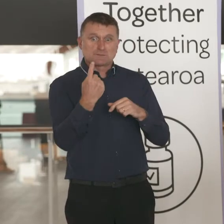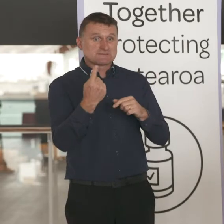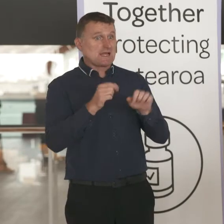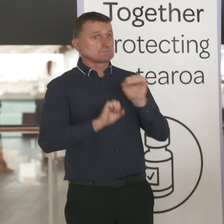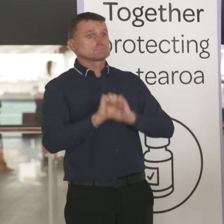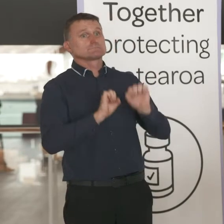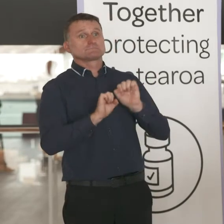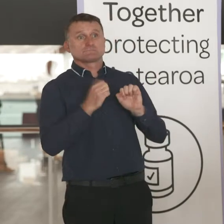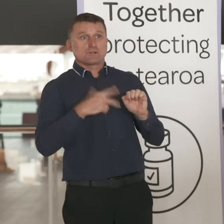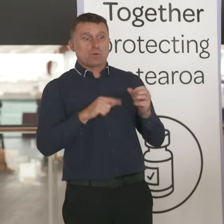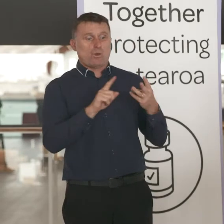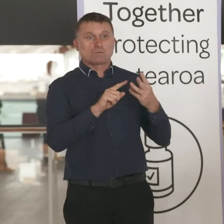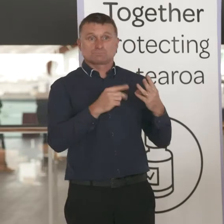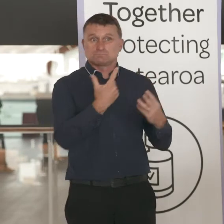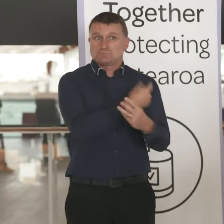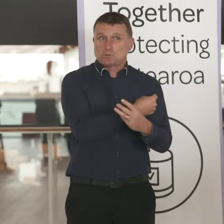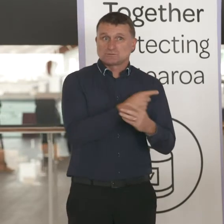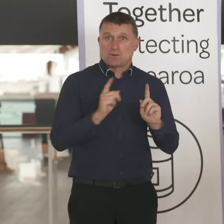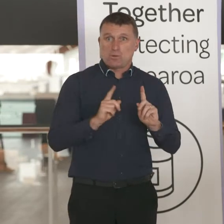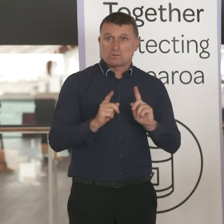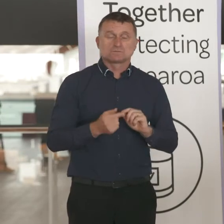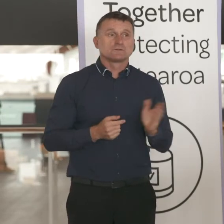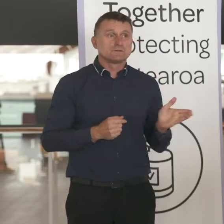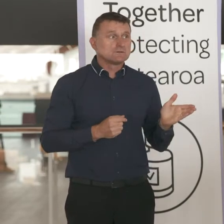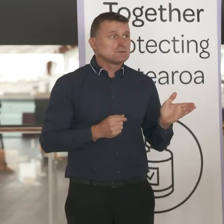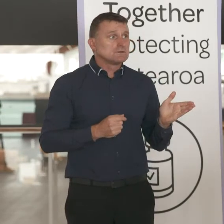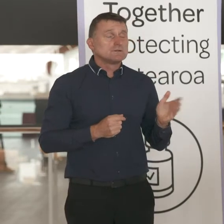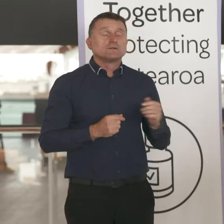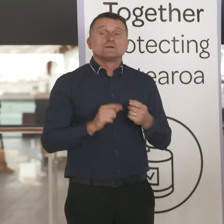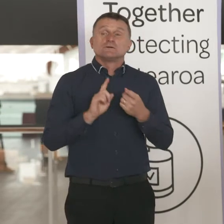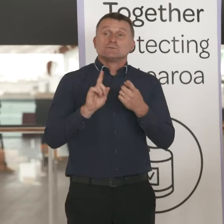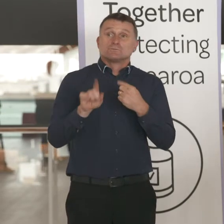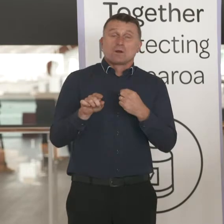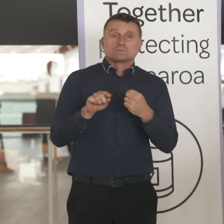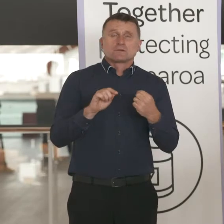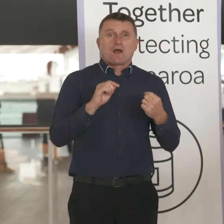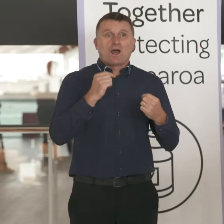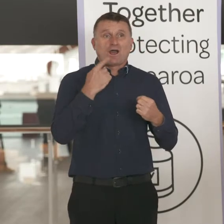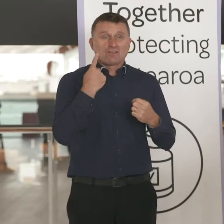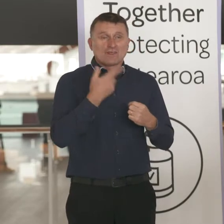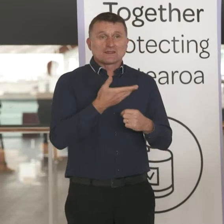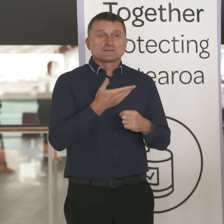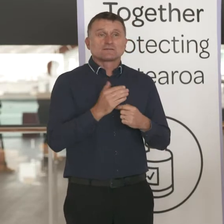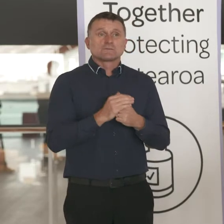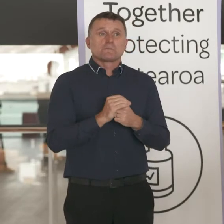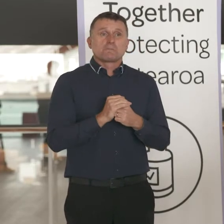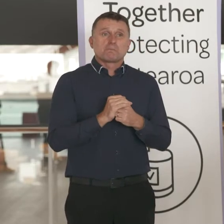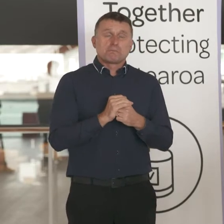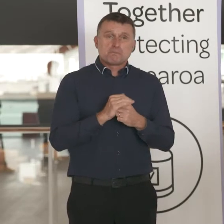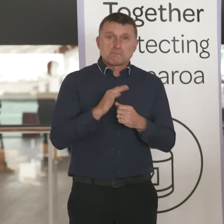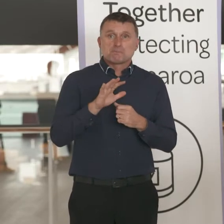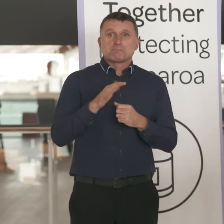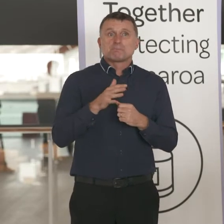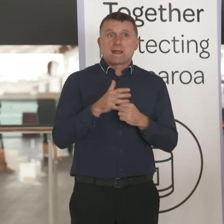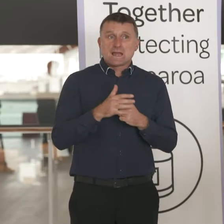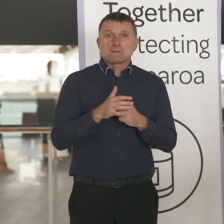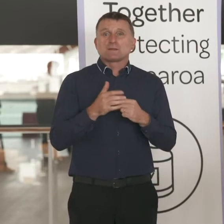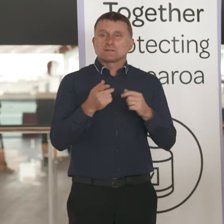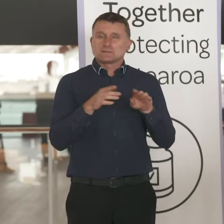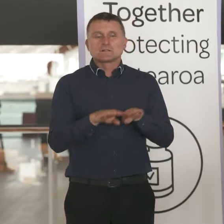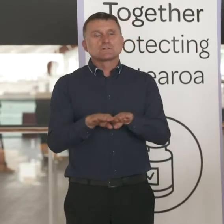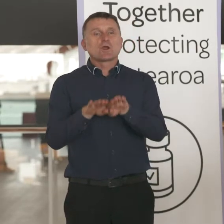not that I'm aware of. I think that I could be wrong, but I think that, that those are probably reasonably